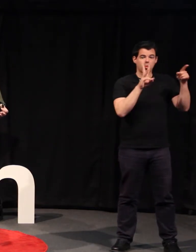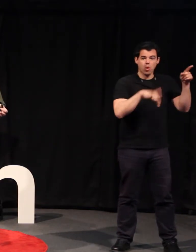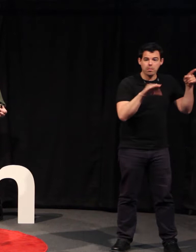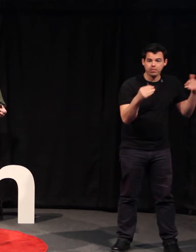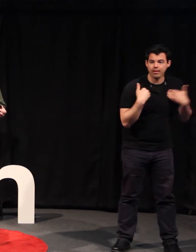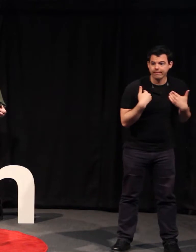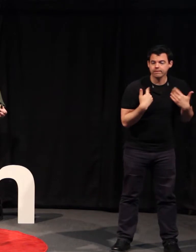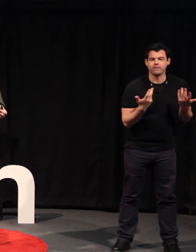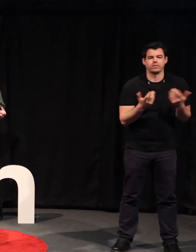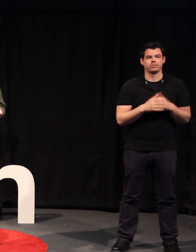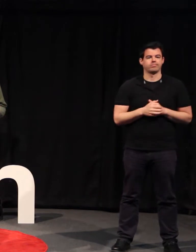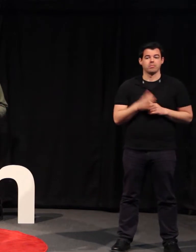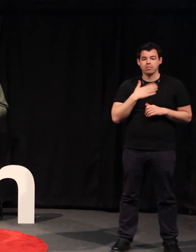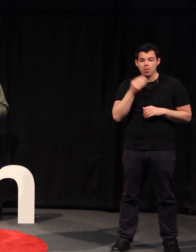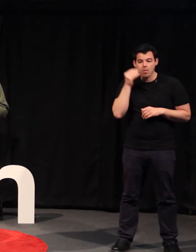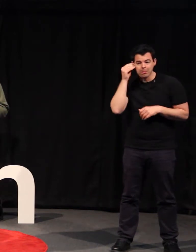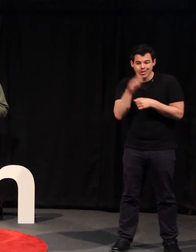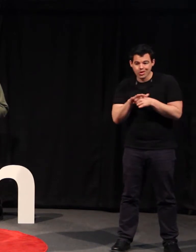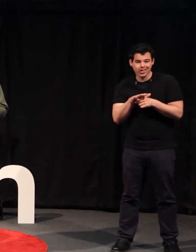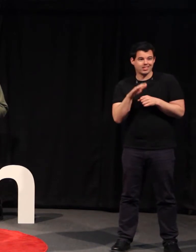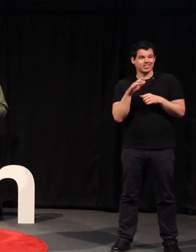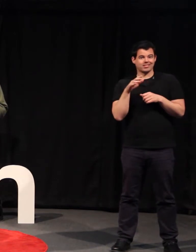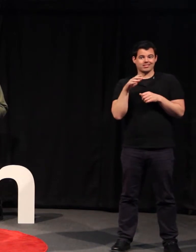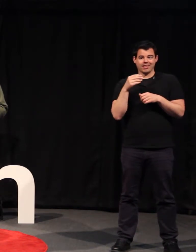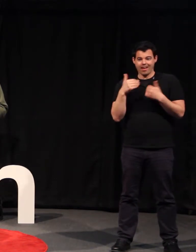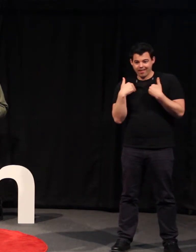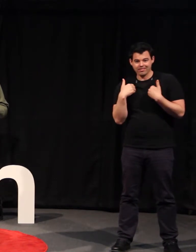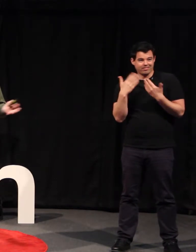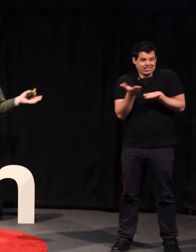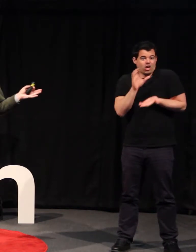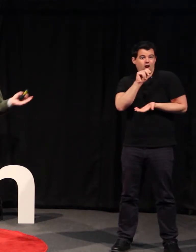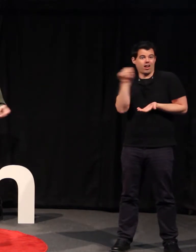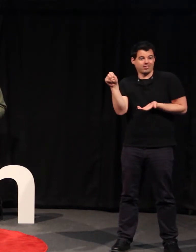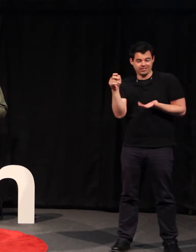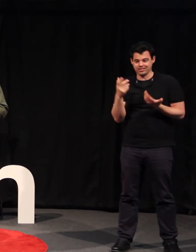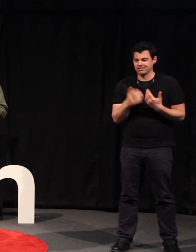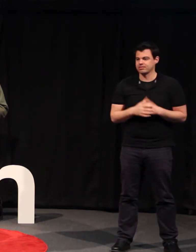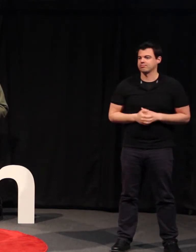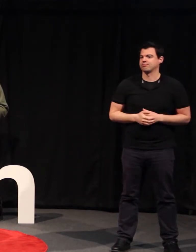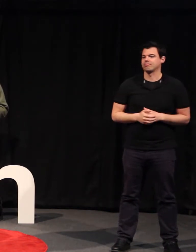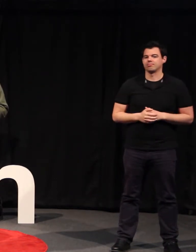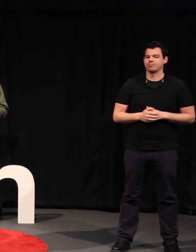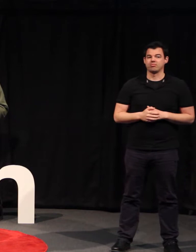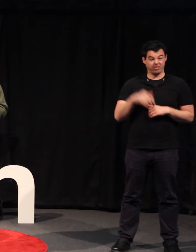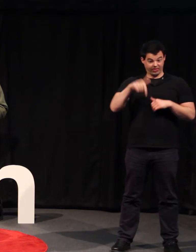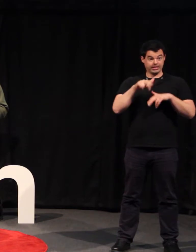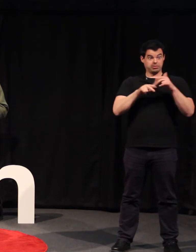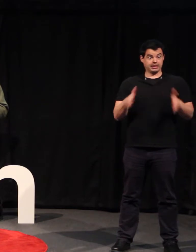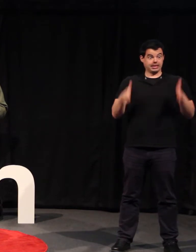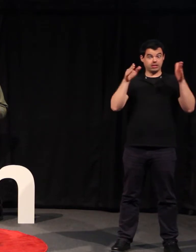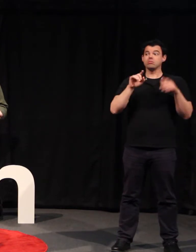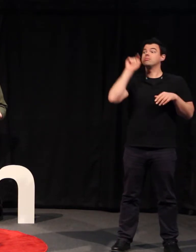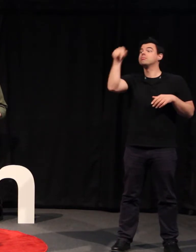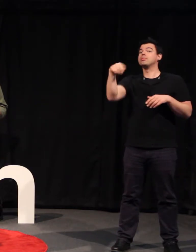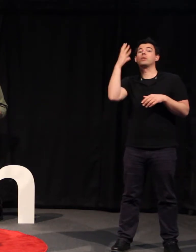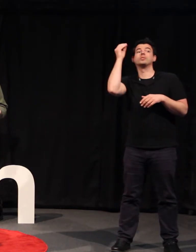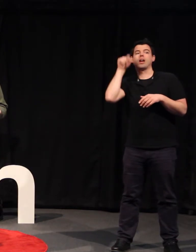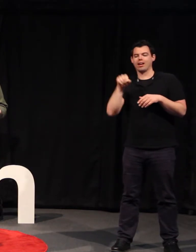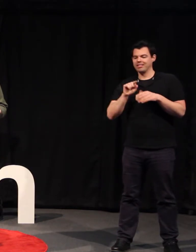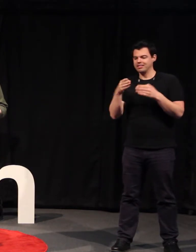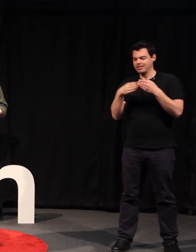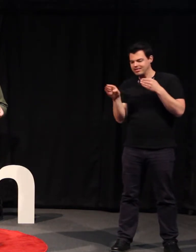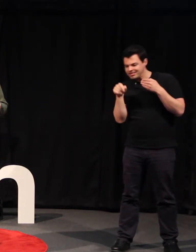live in garden parties in Connecticut. They live outside the door of this building. They live all around